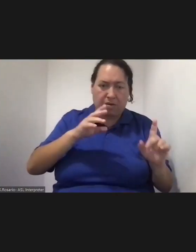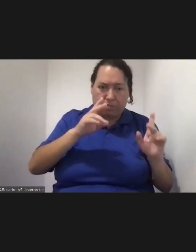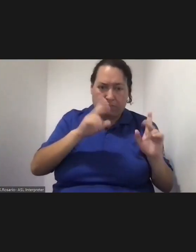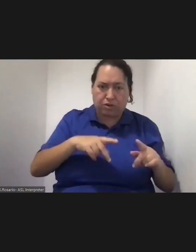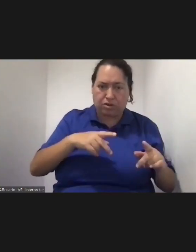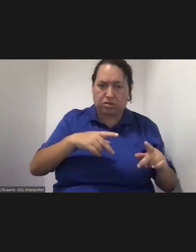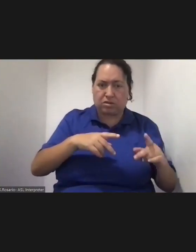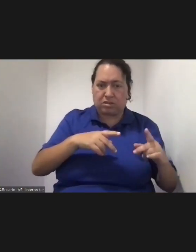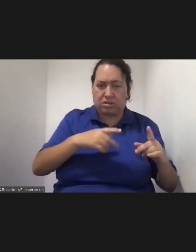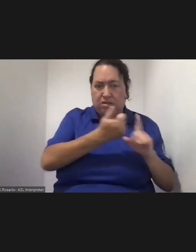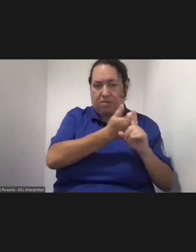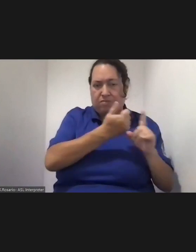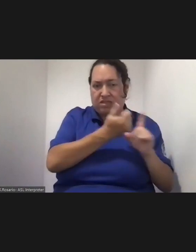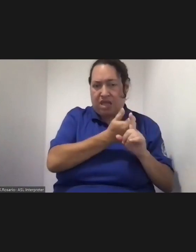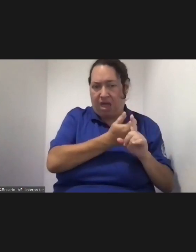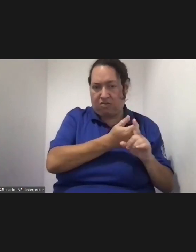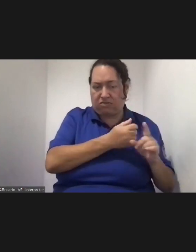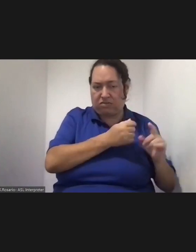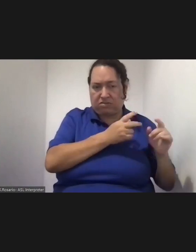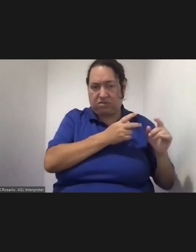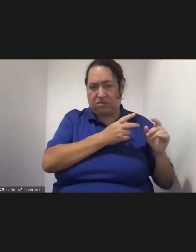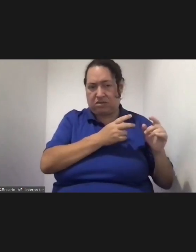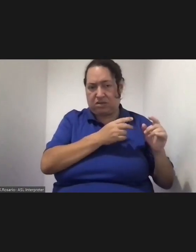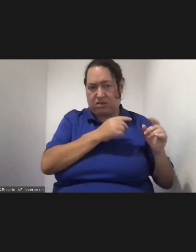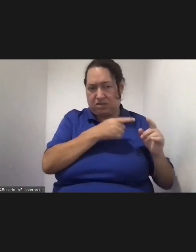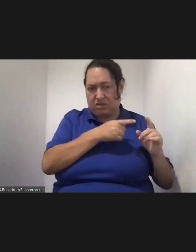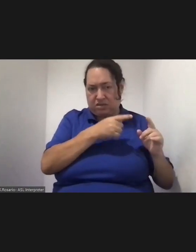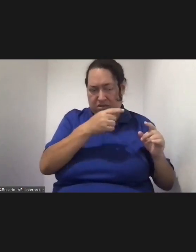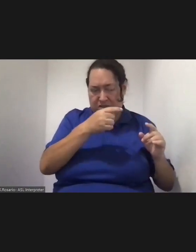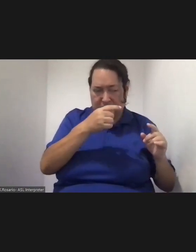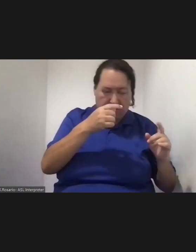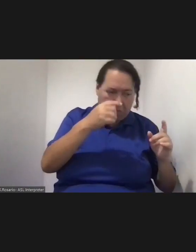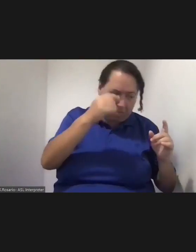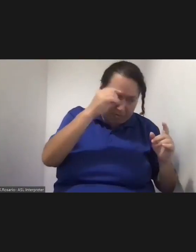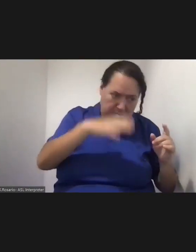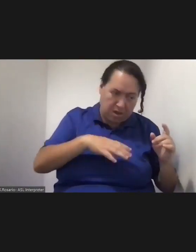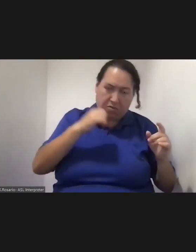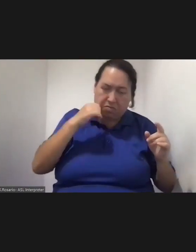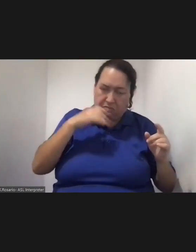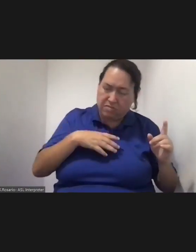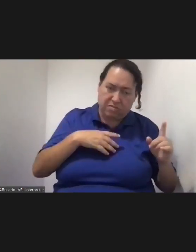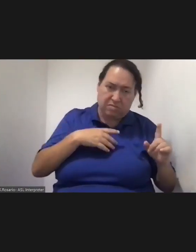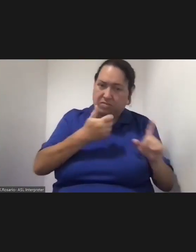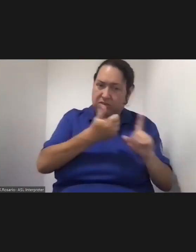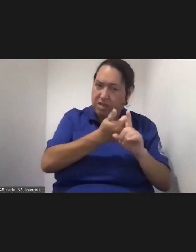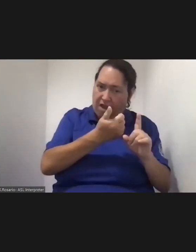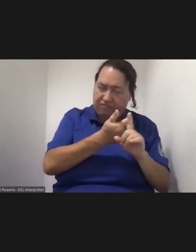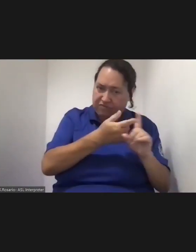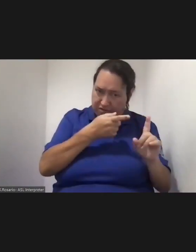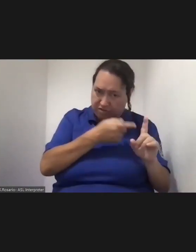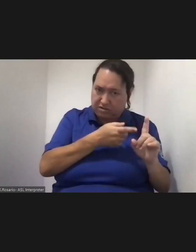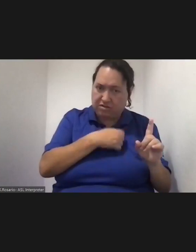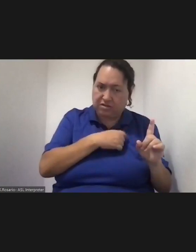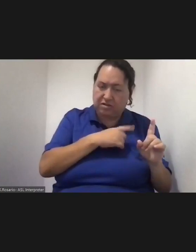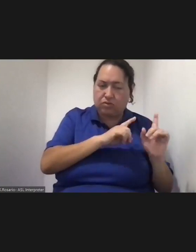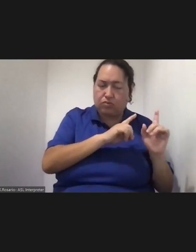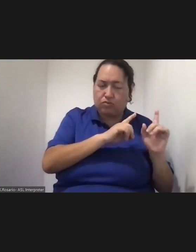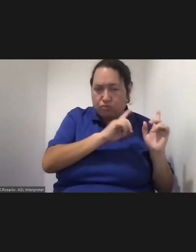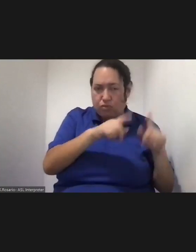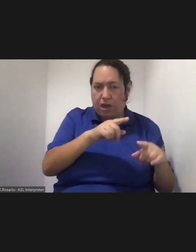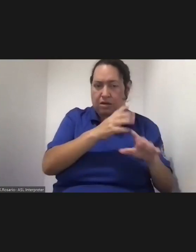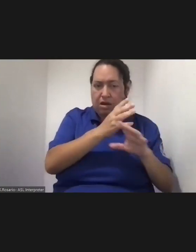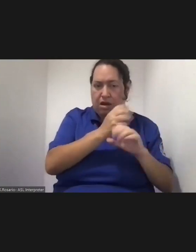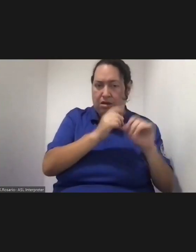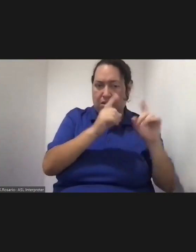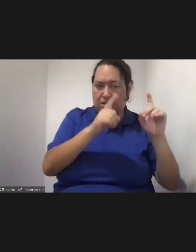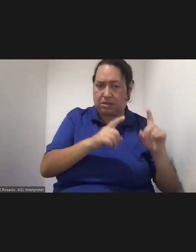themselves or himself or herself that went and got tested. And because